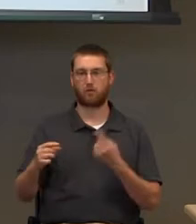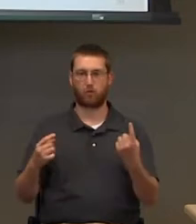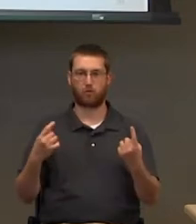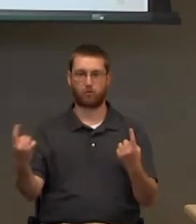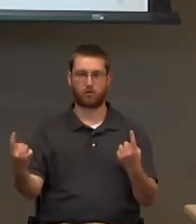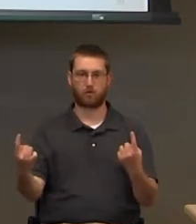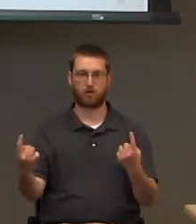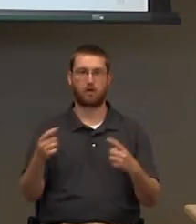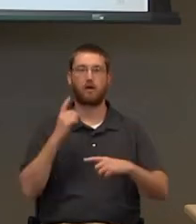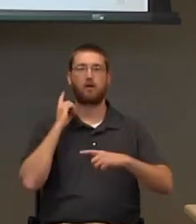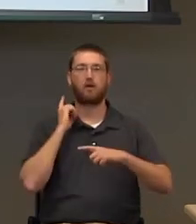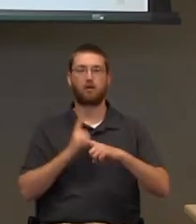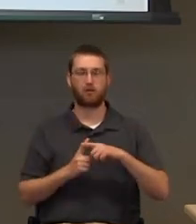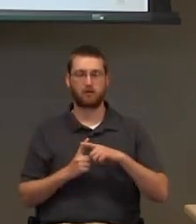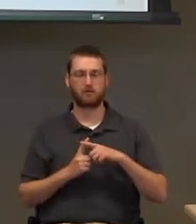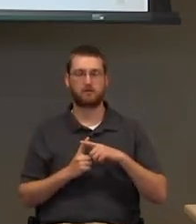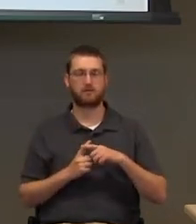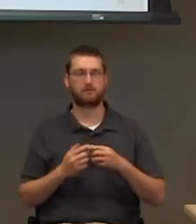up there, it's